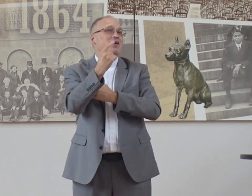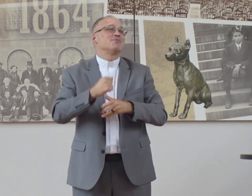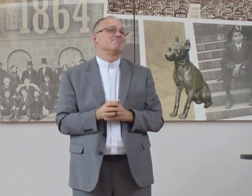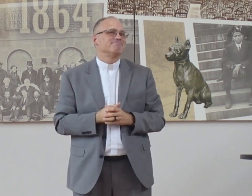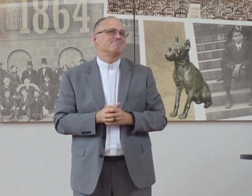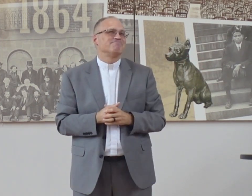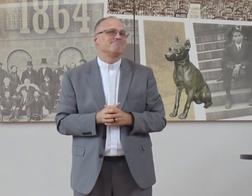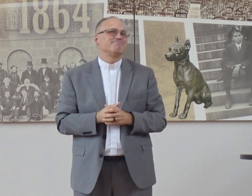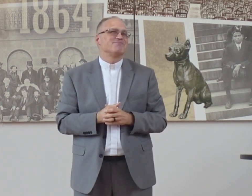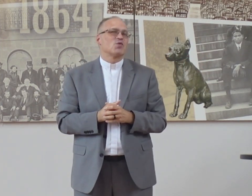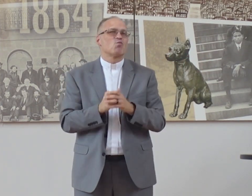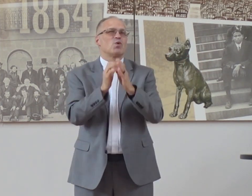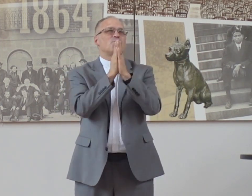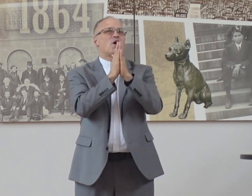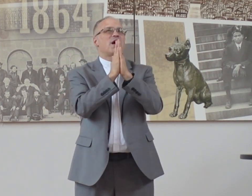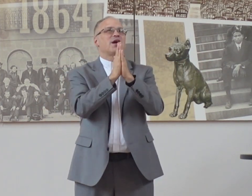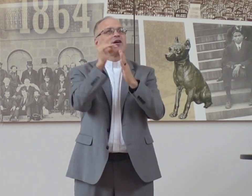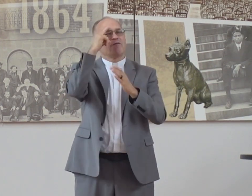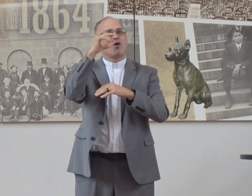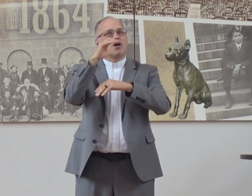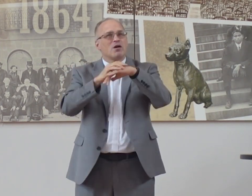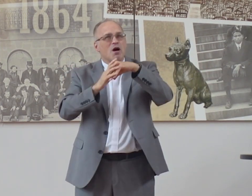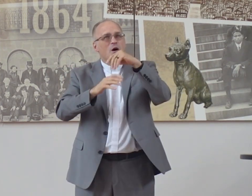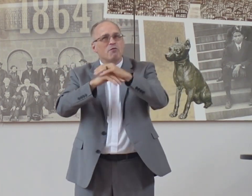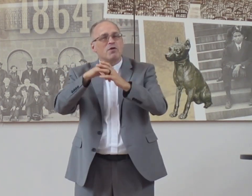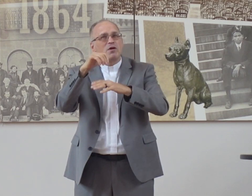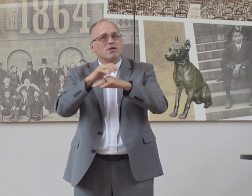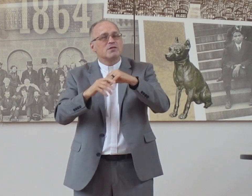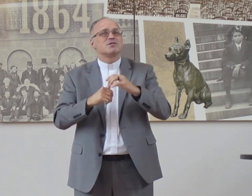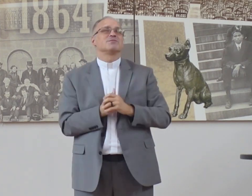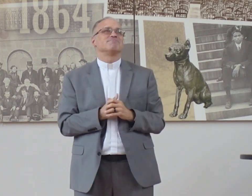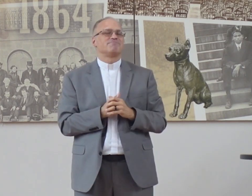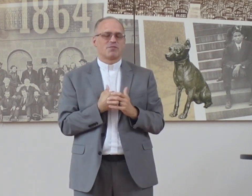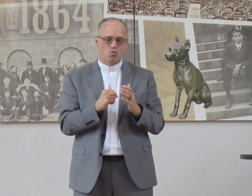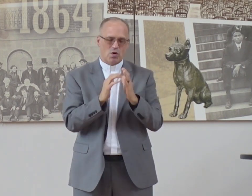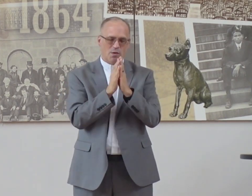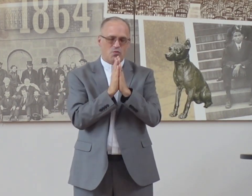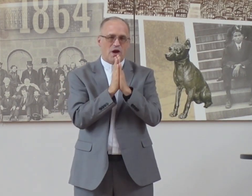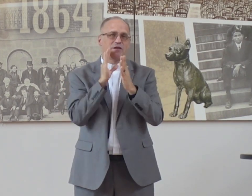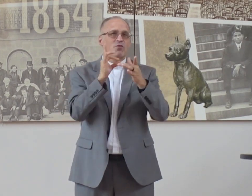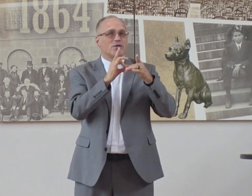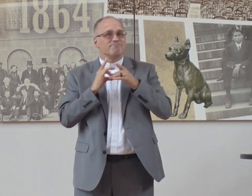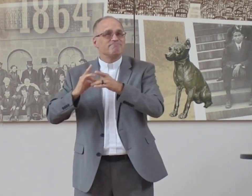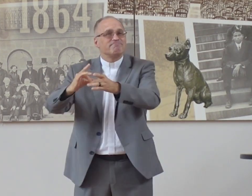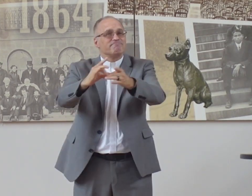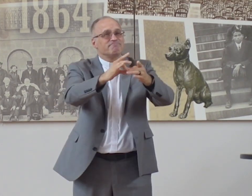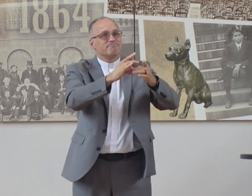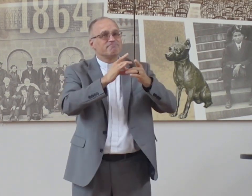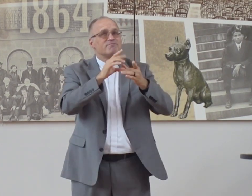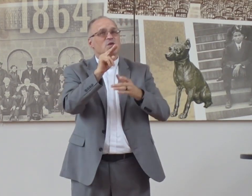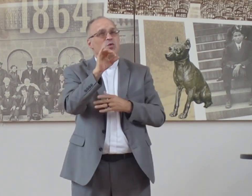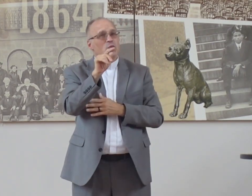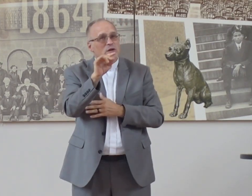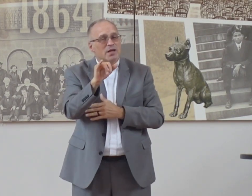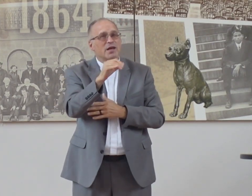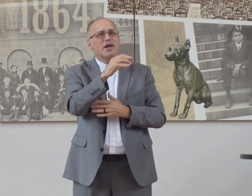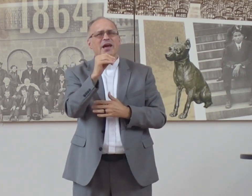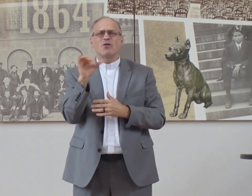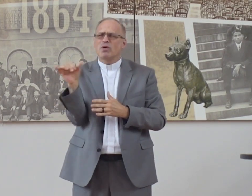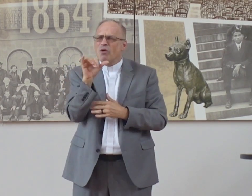we're experiencing here today. We pray for comfort, we pray for unity,